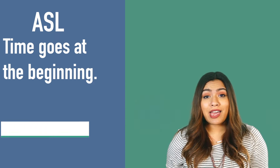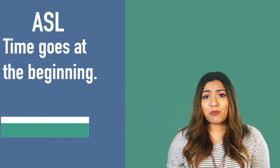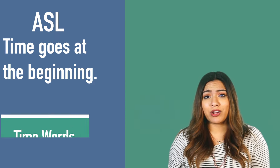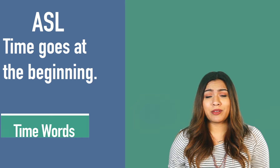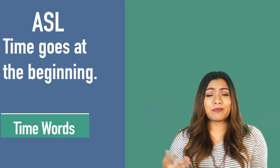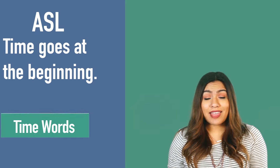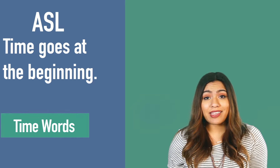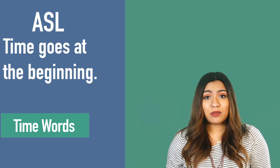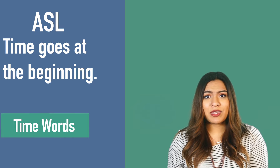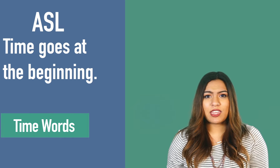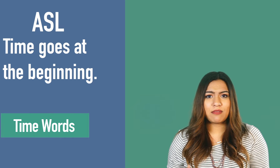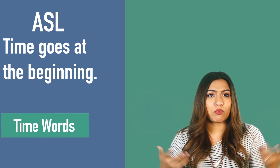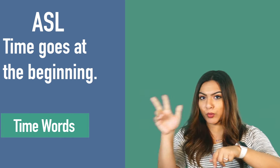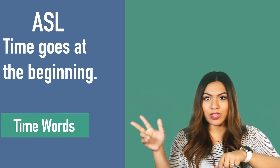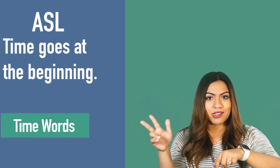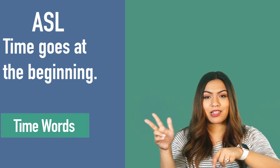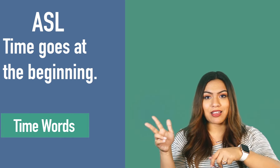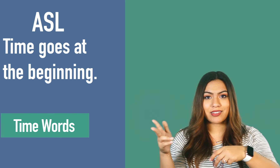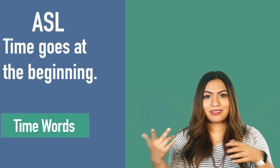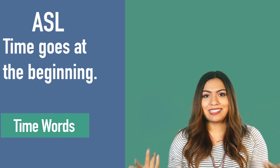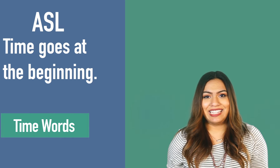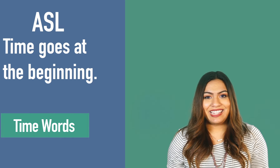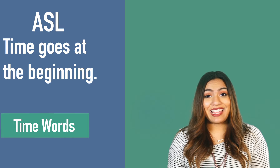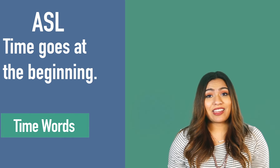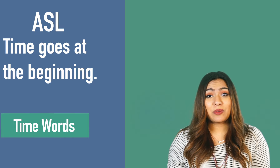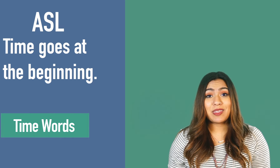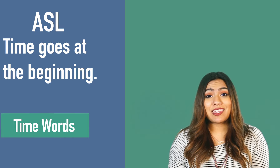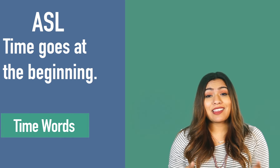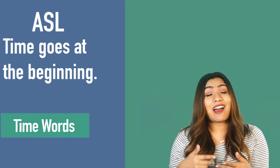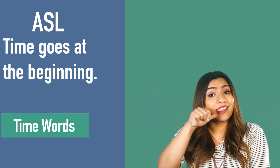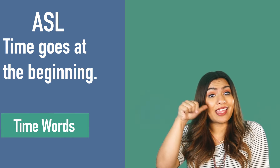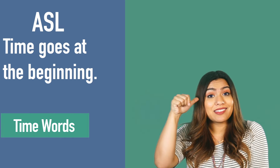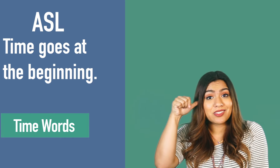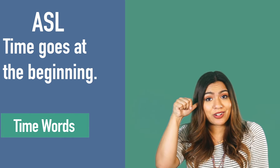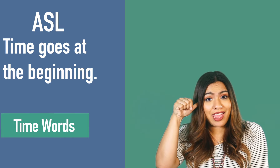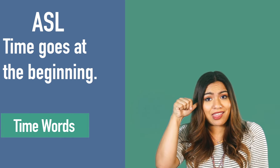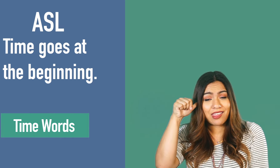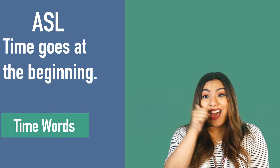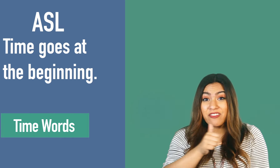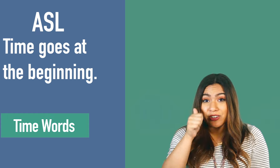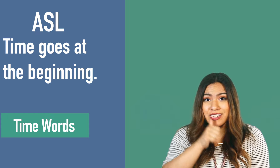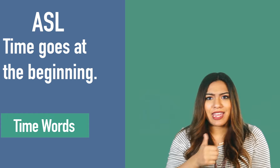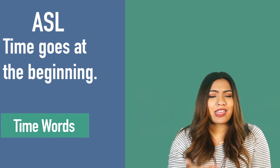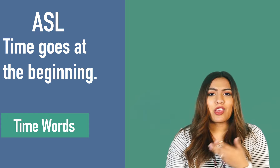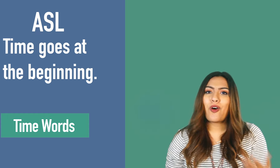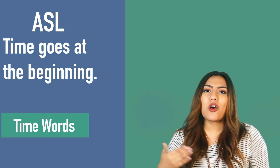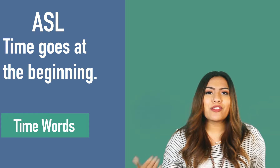time word, that could be 3 o'clock. That could be yesterday, every day. All of